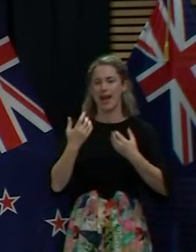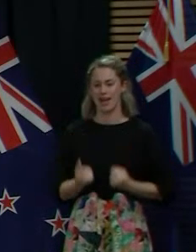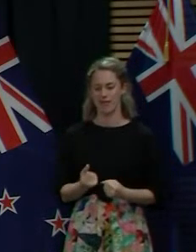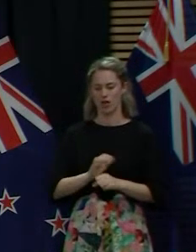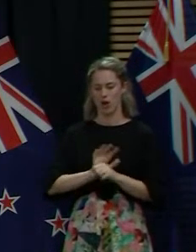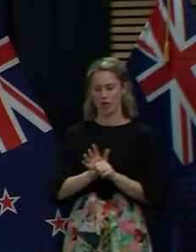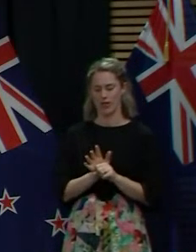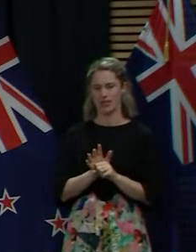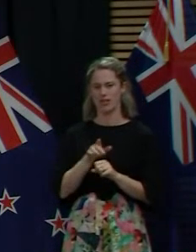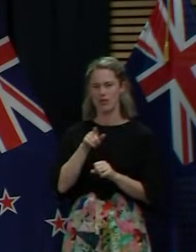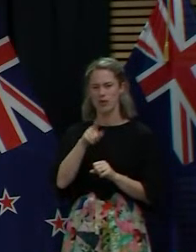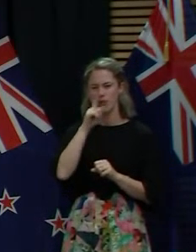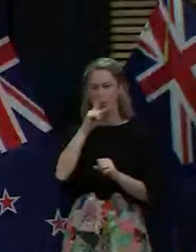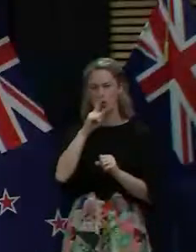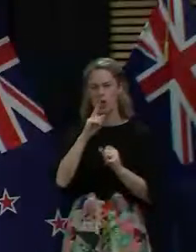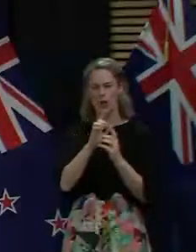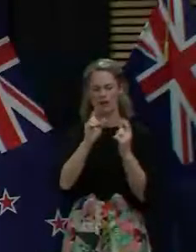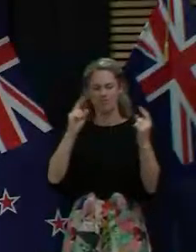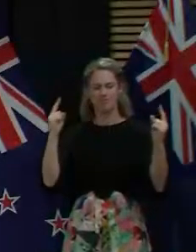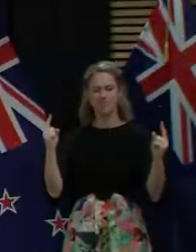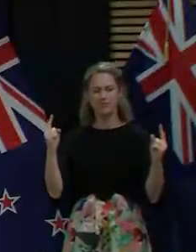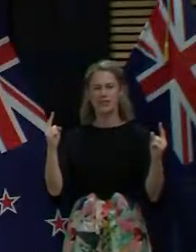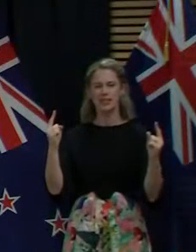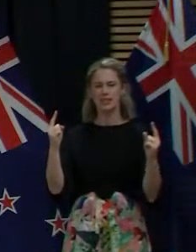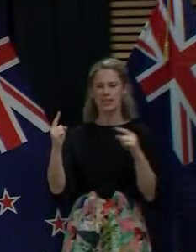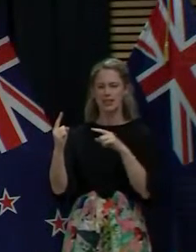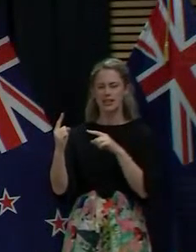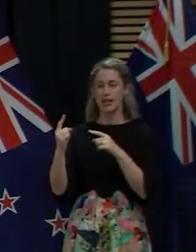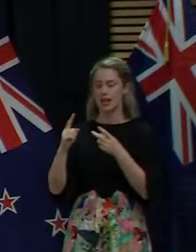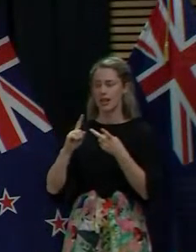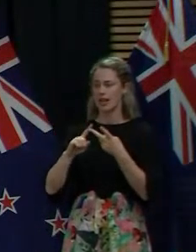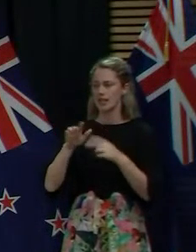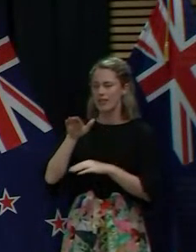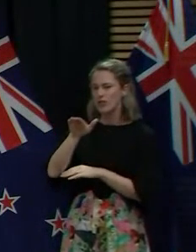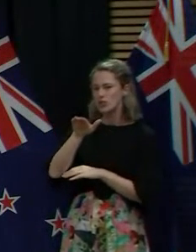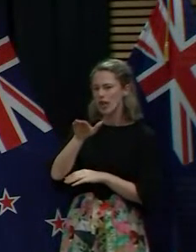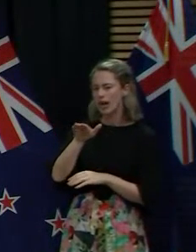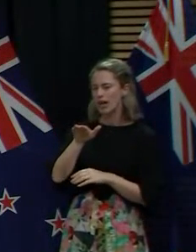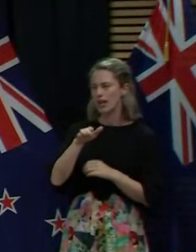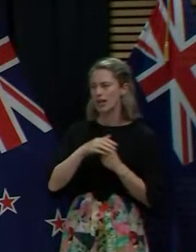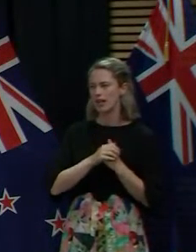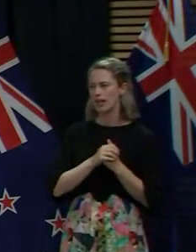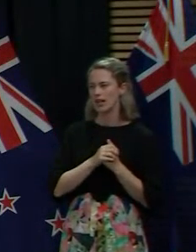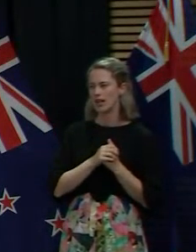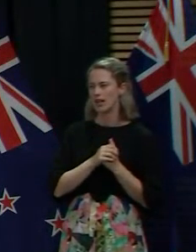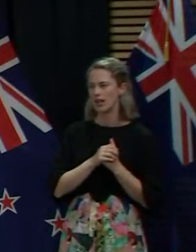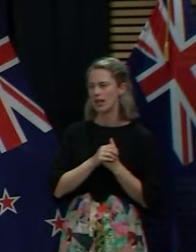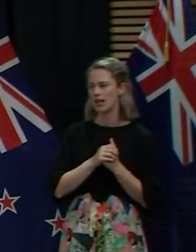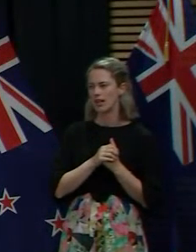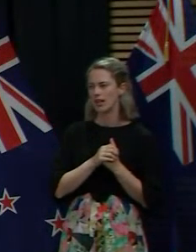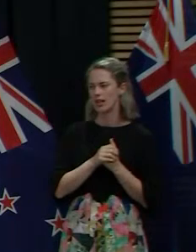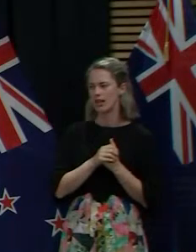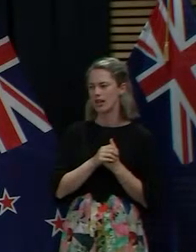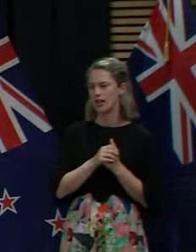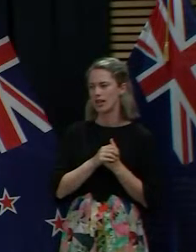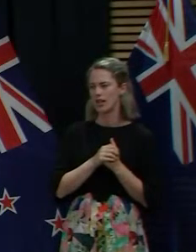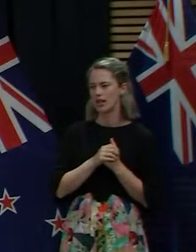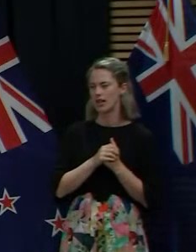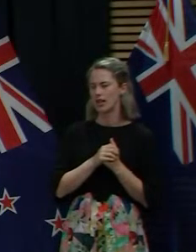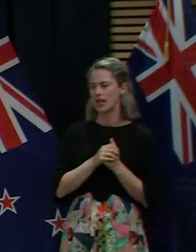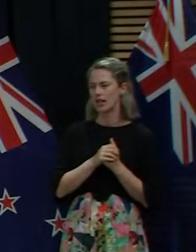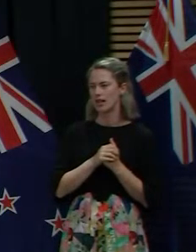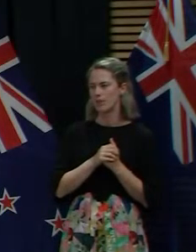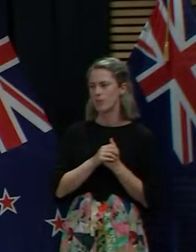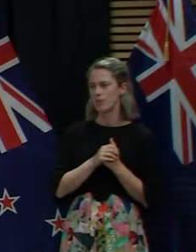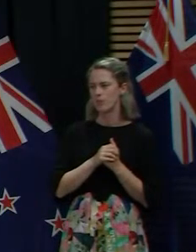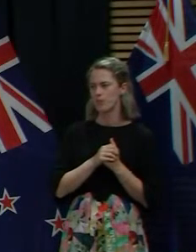help guide the way we classify people in future. Likewise, we will need to be much, we will need to have different